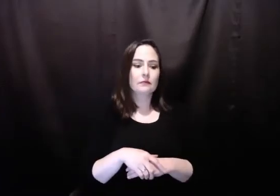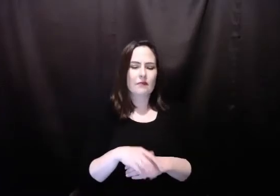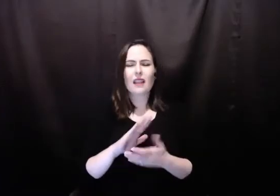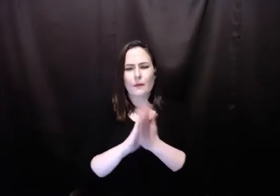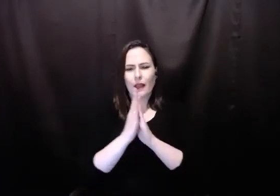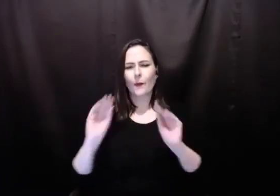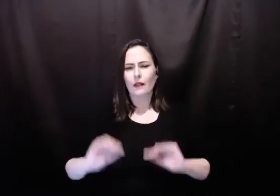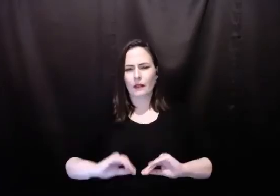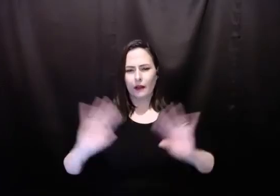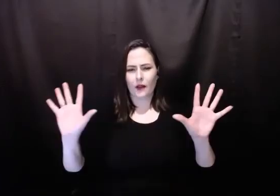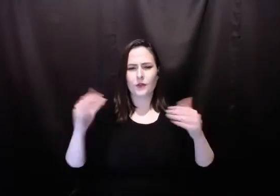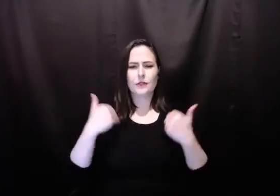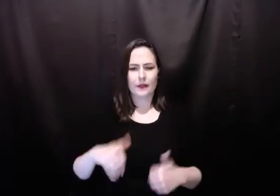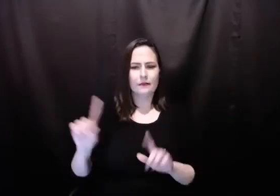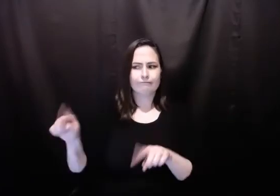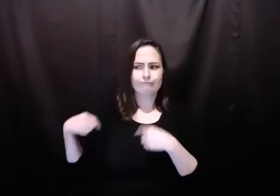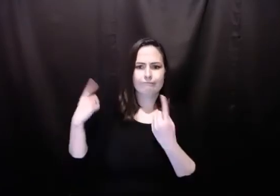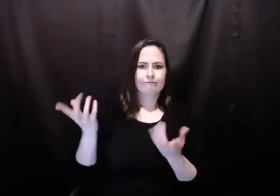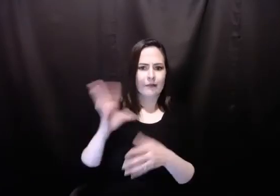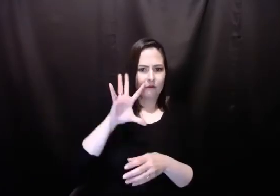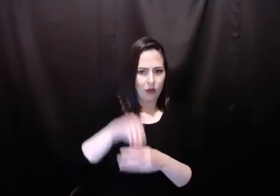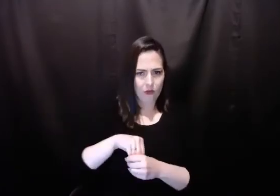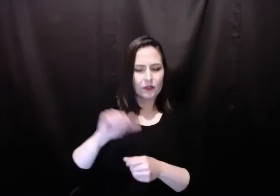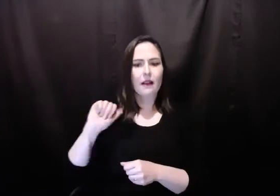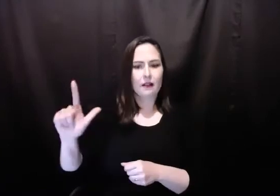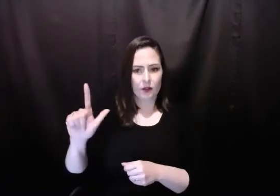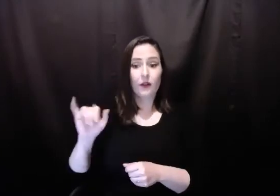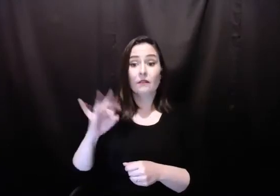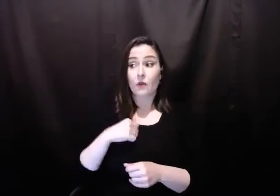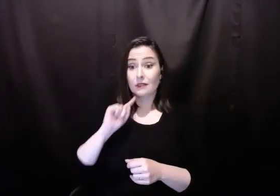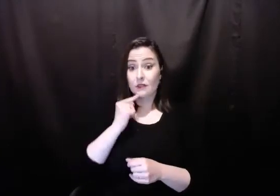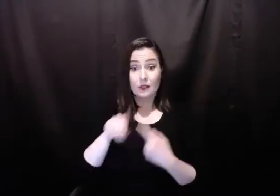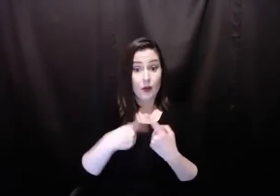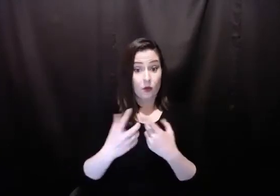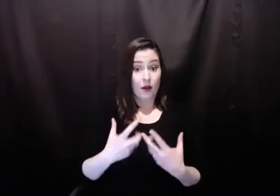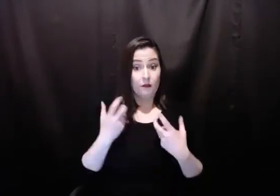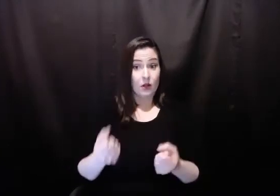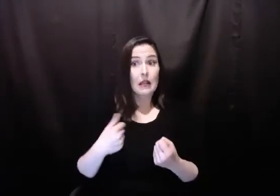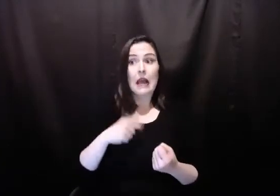necessity of changing my attitudes and actions. It's the only thing that made sense. It was essential for me to try and to make things